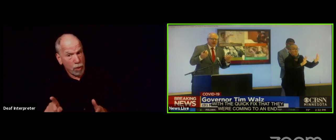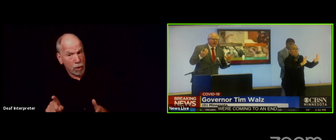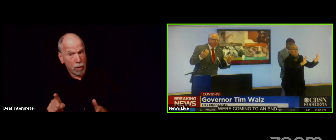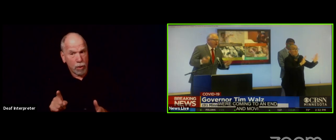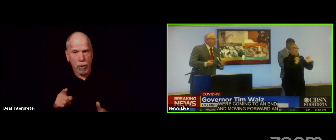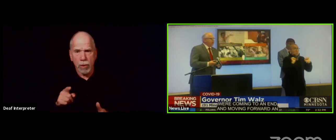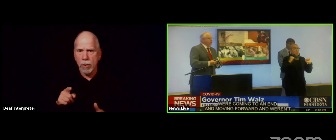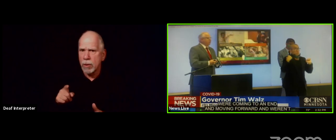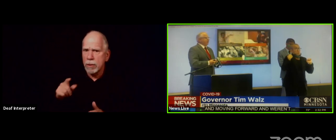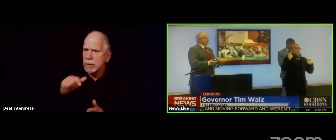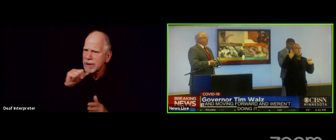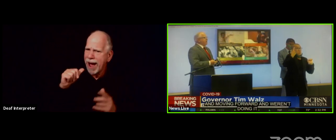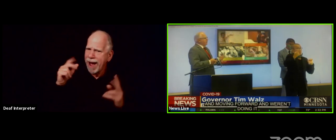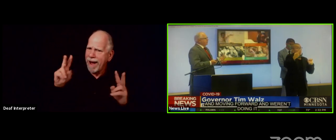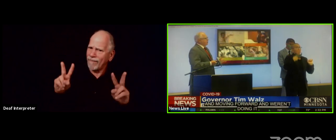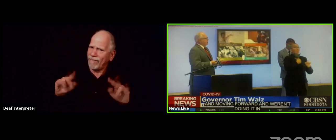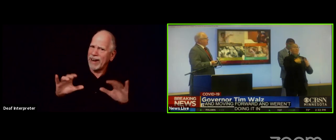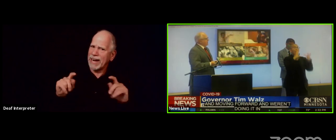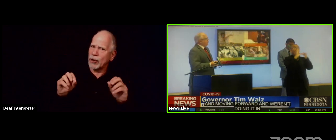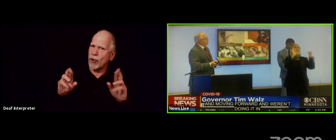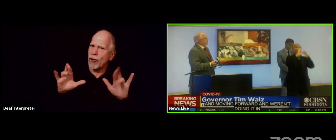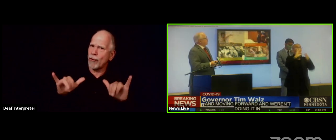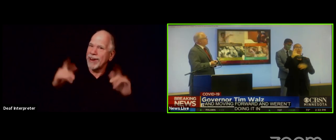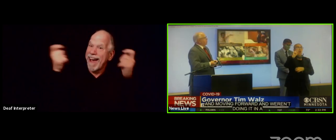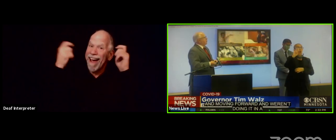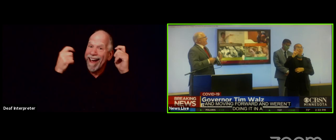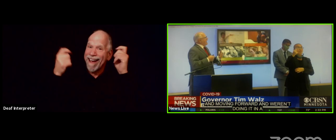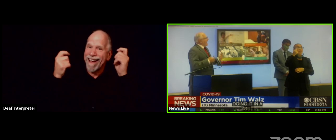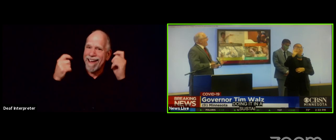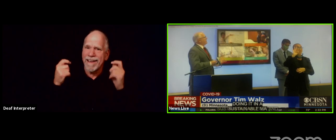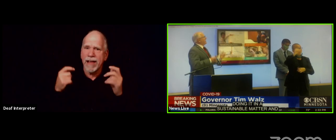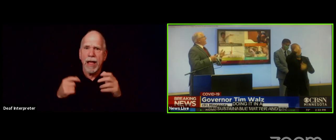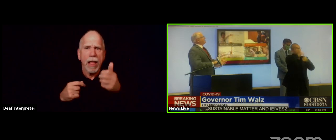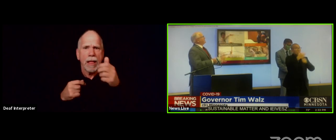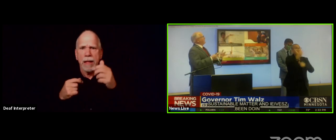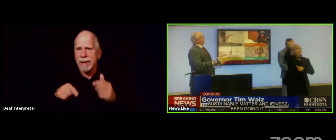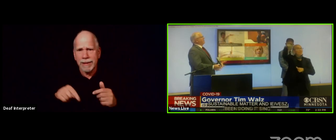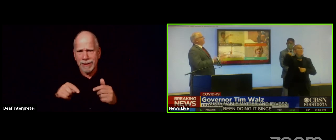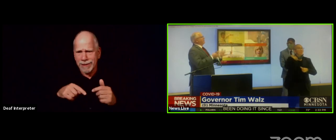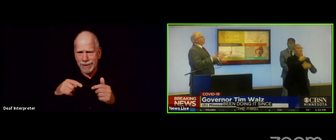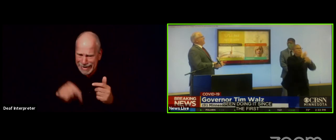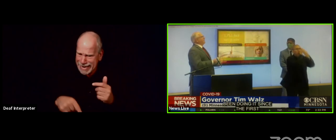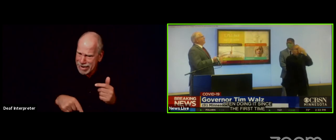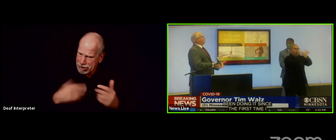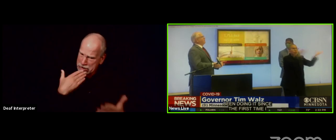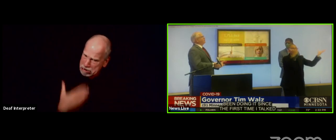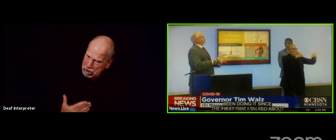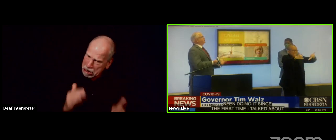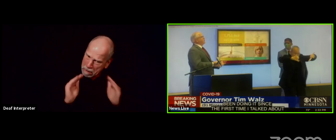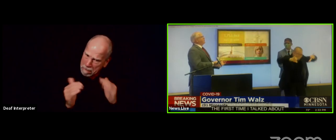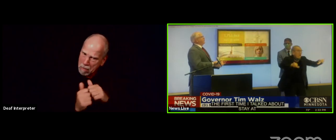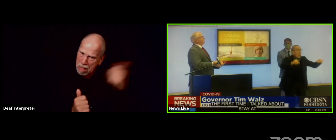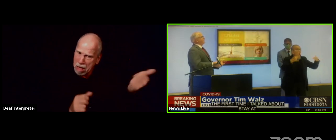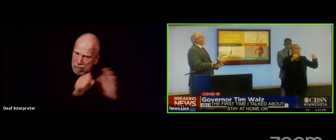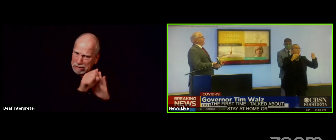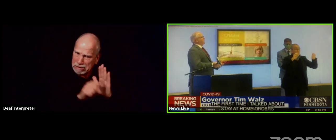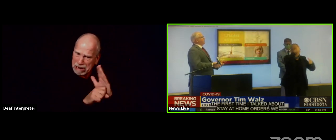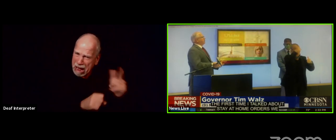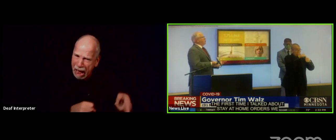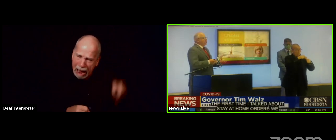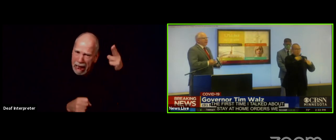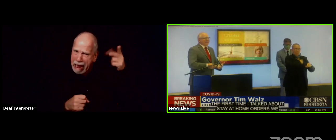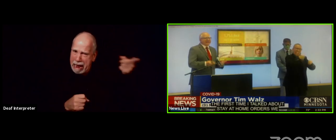time I talked about COVID-19 and we talked about stay-at-home orders, we can't isolate everybody for 18 months or 24 months till the